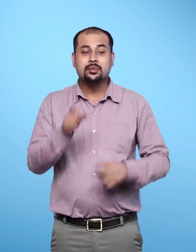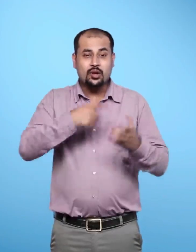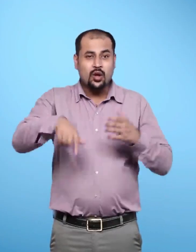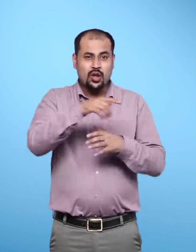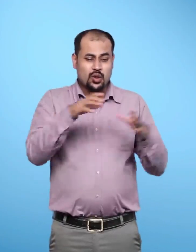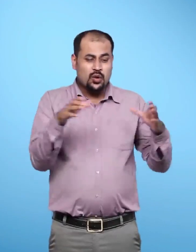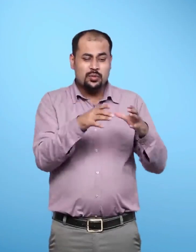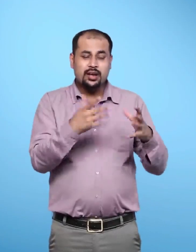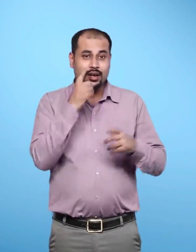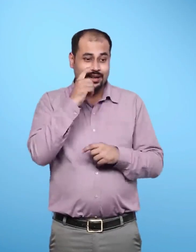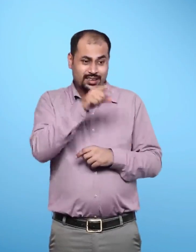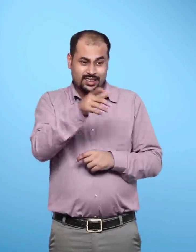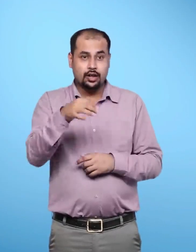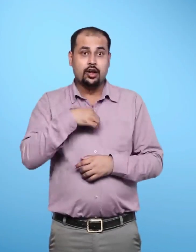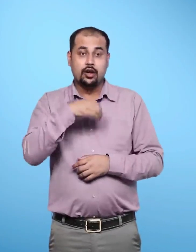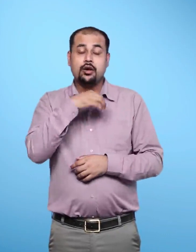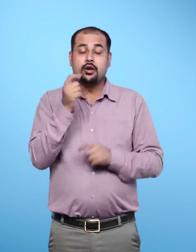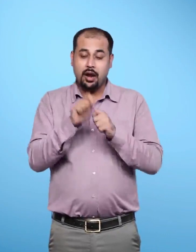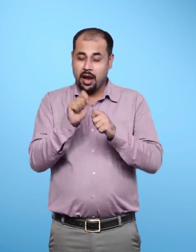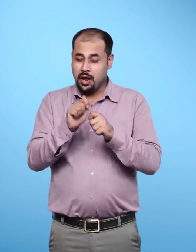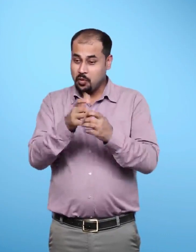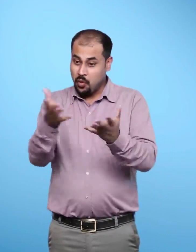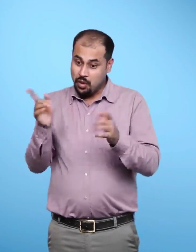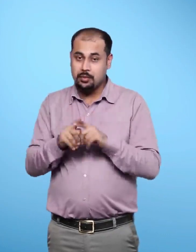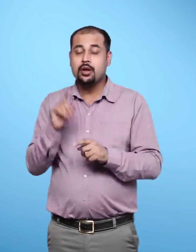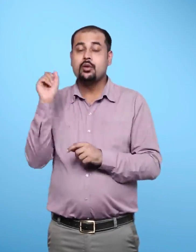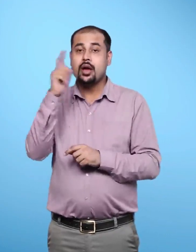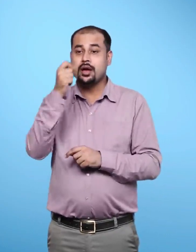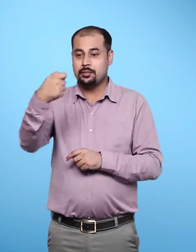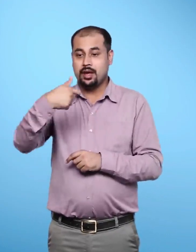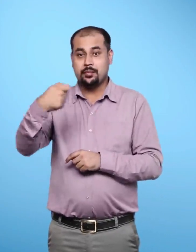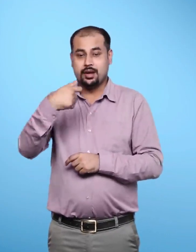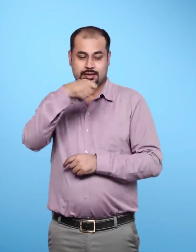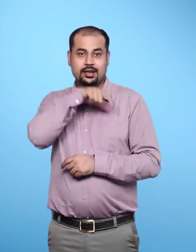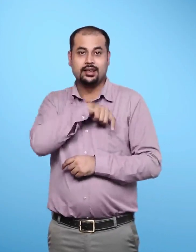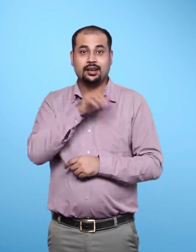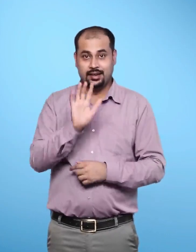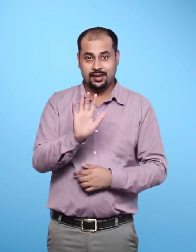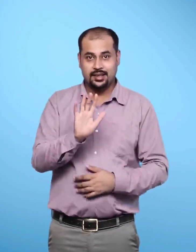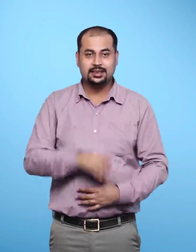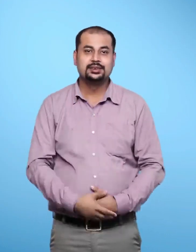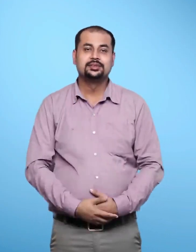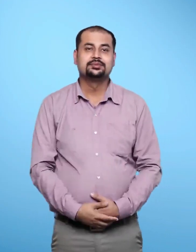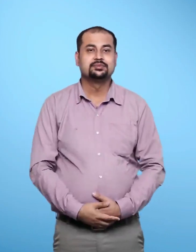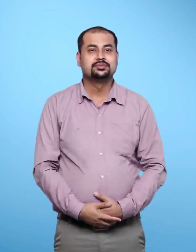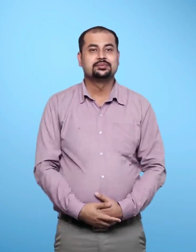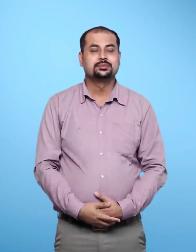The group can make profits and each woman can get a salary for the work she does.